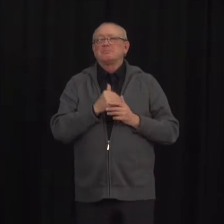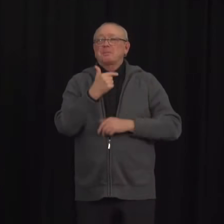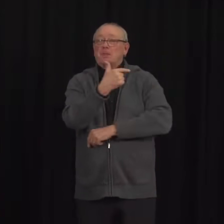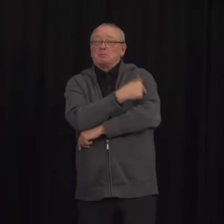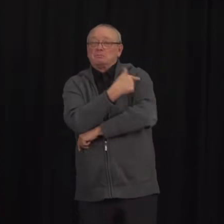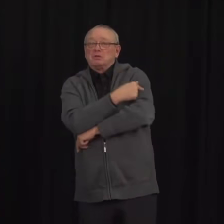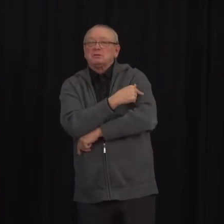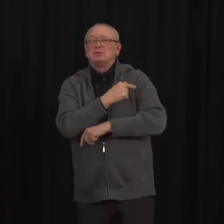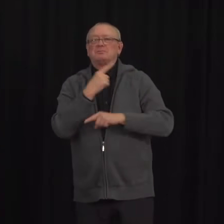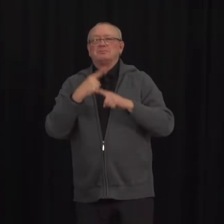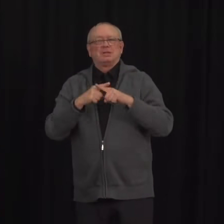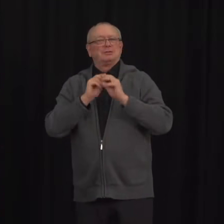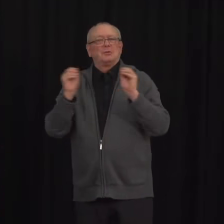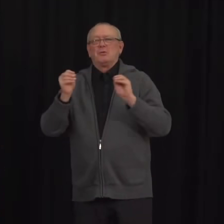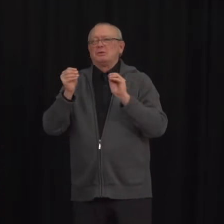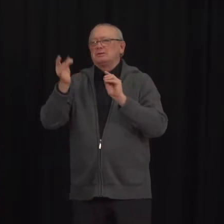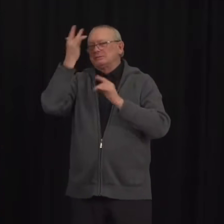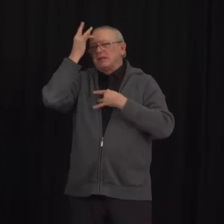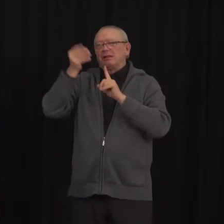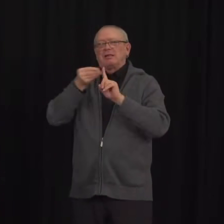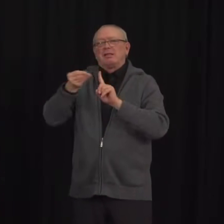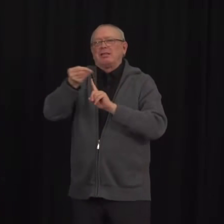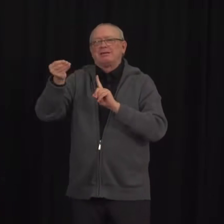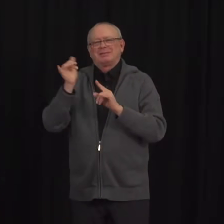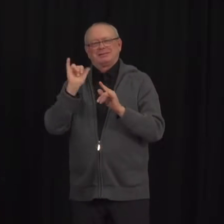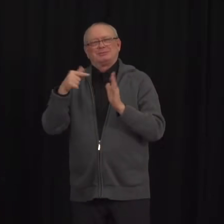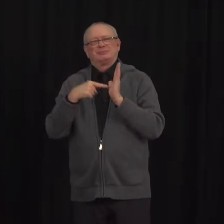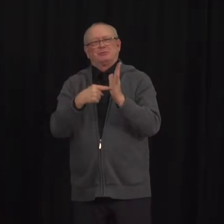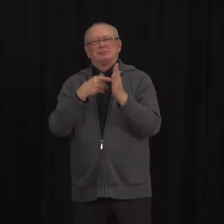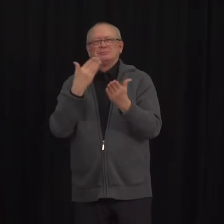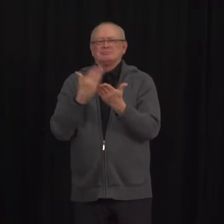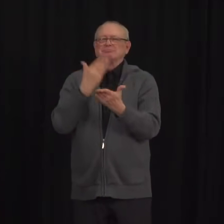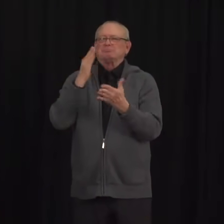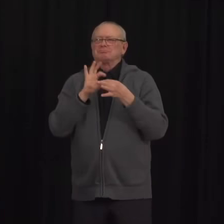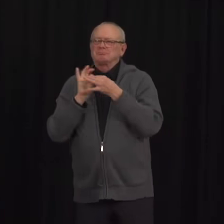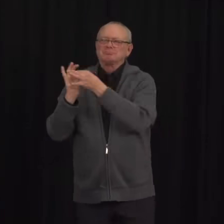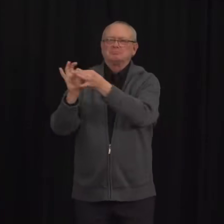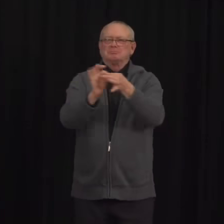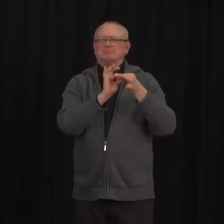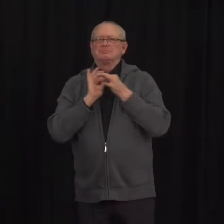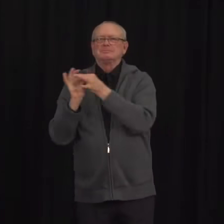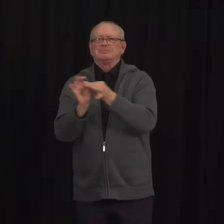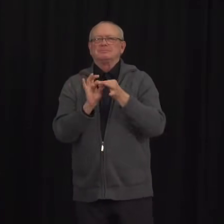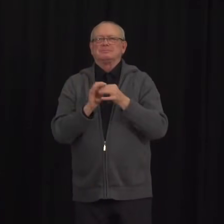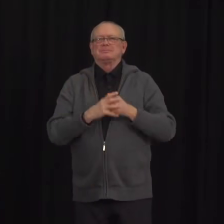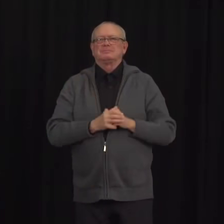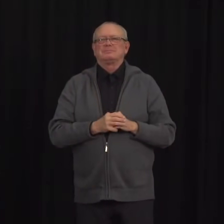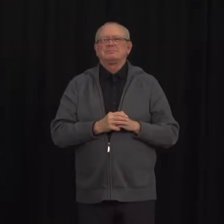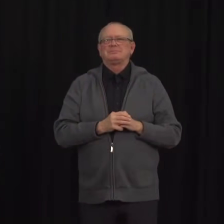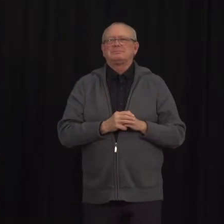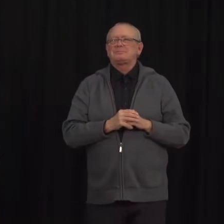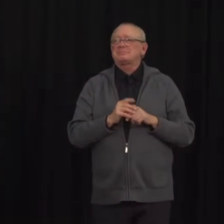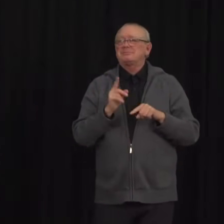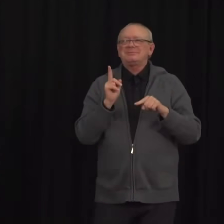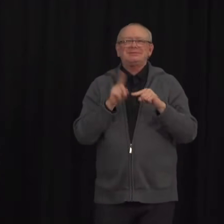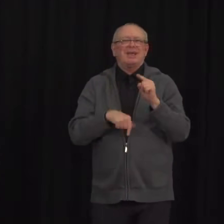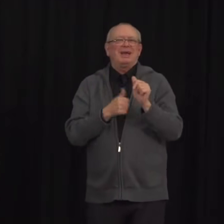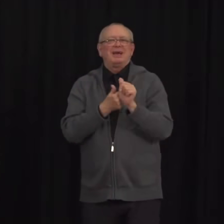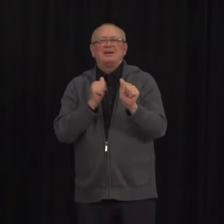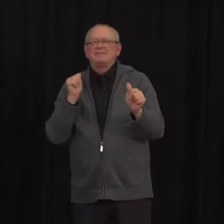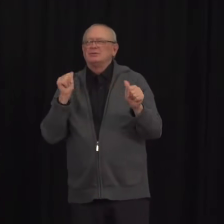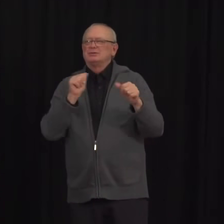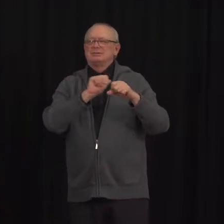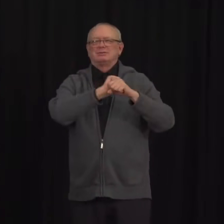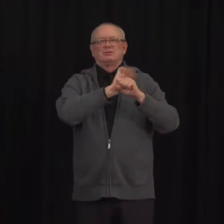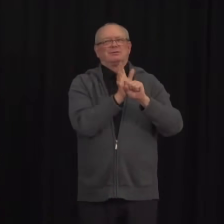cases demonstrably show the power of working together. There is no way around COVID-19 without this same power of